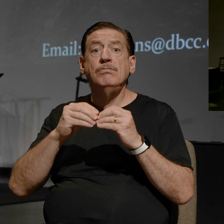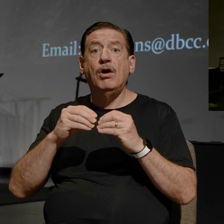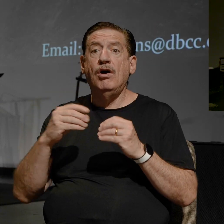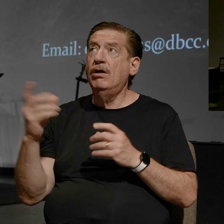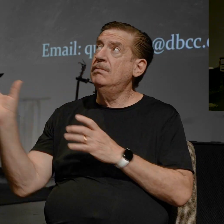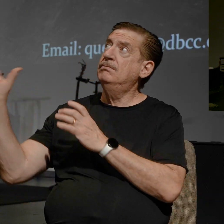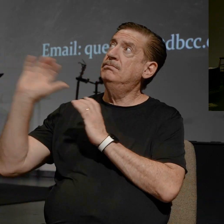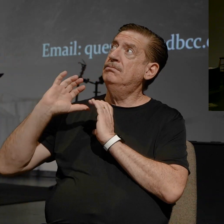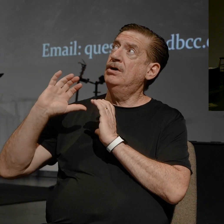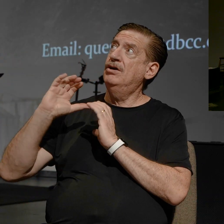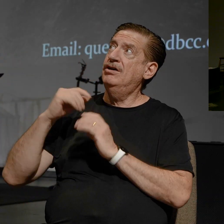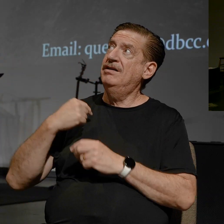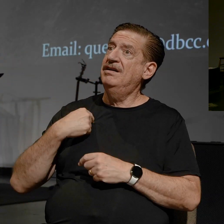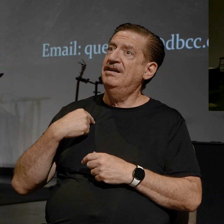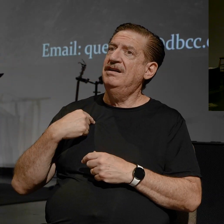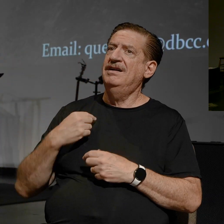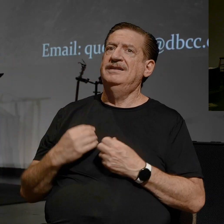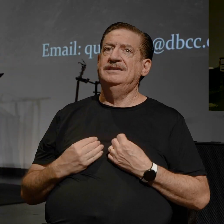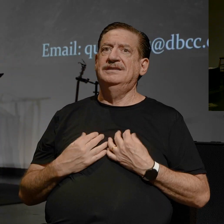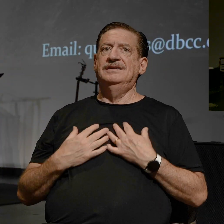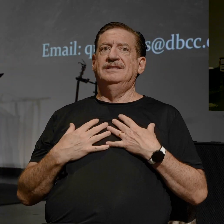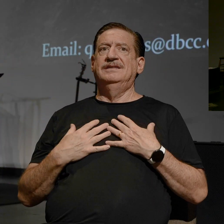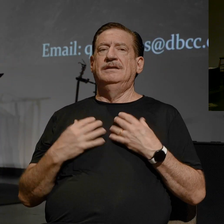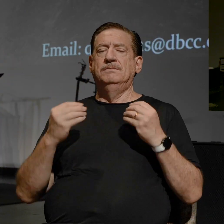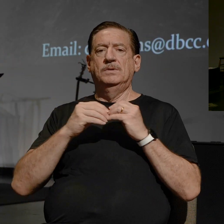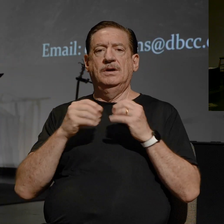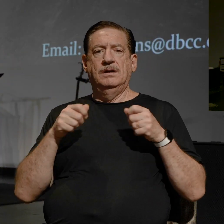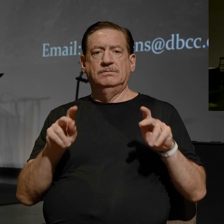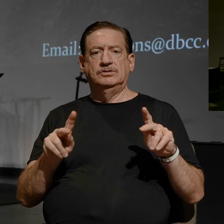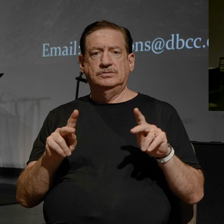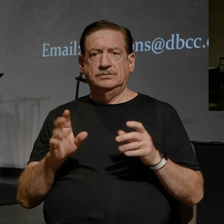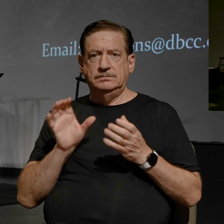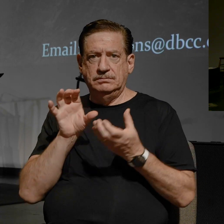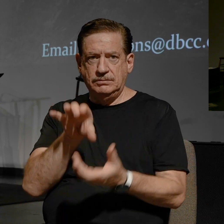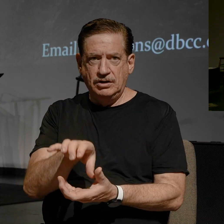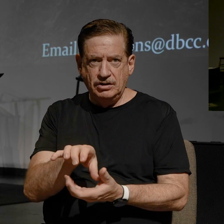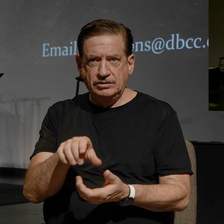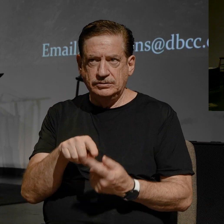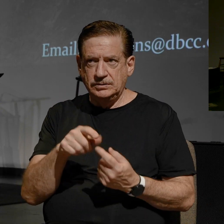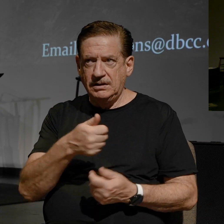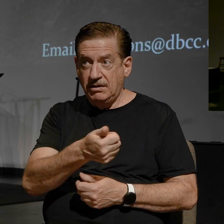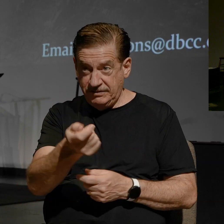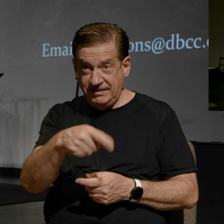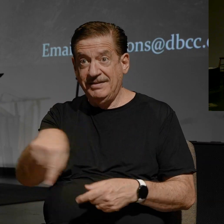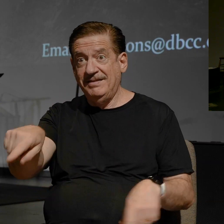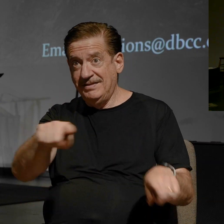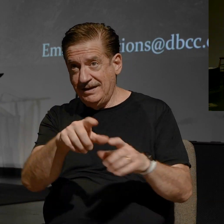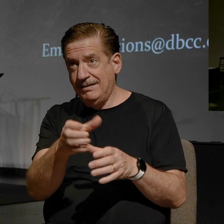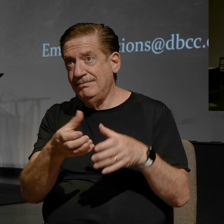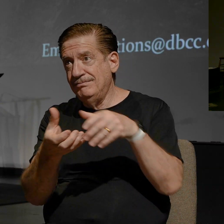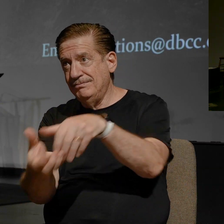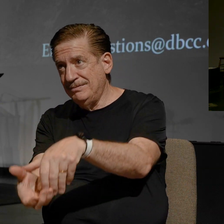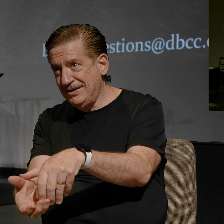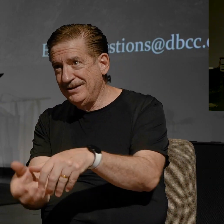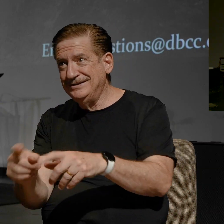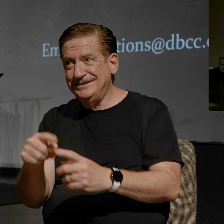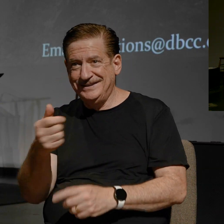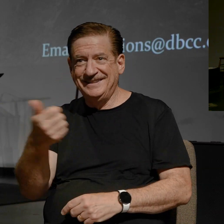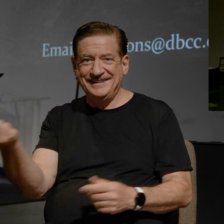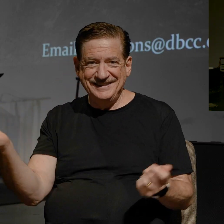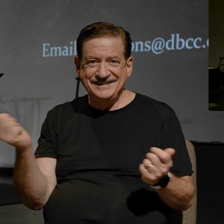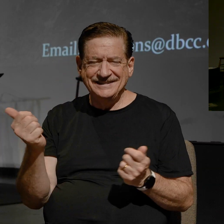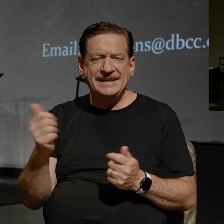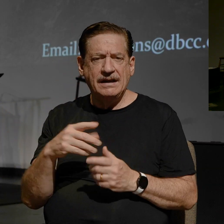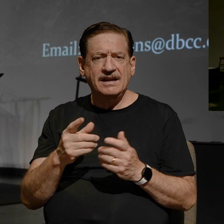poured into, the more opportunity we have to pour into others. And then they can pour into others.